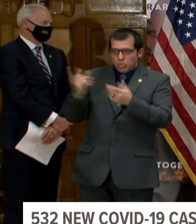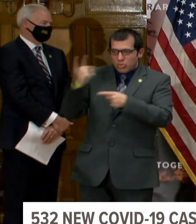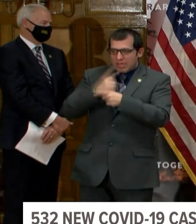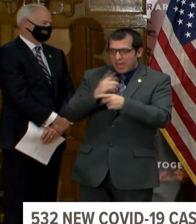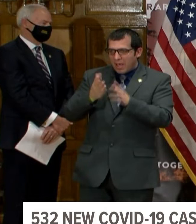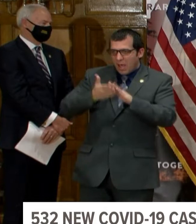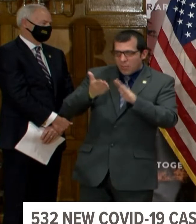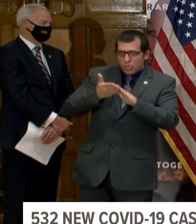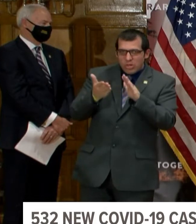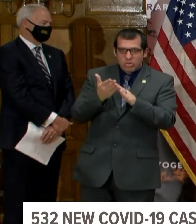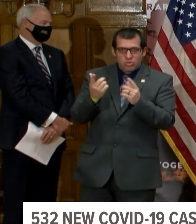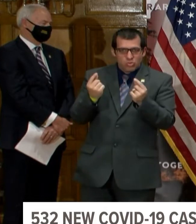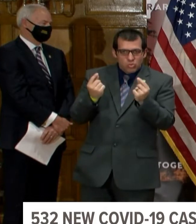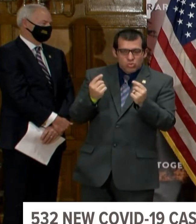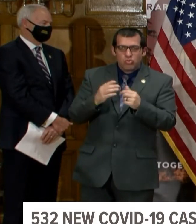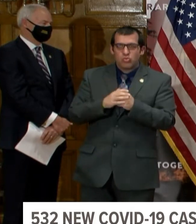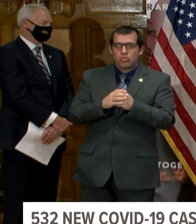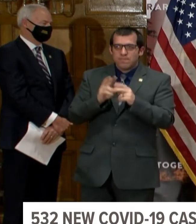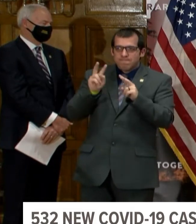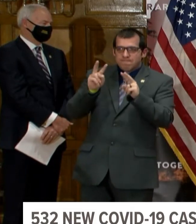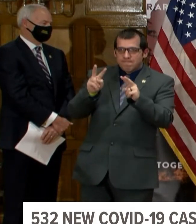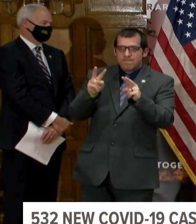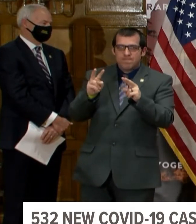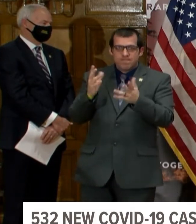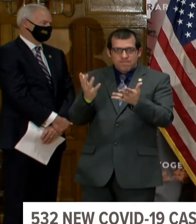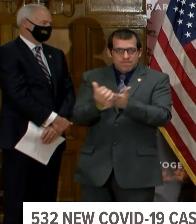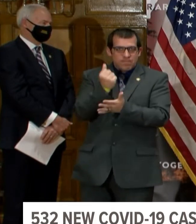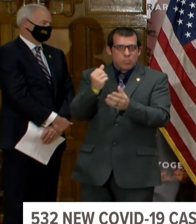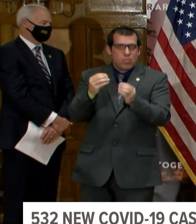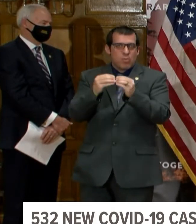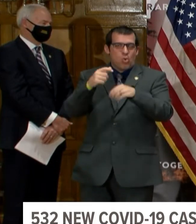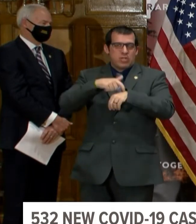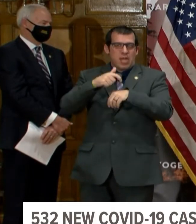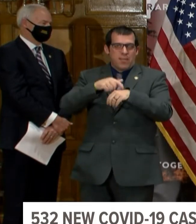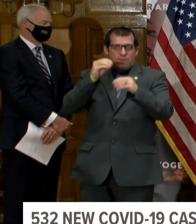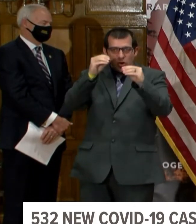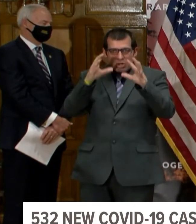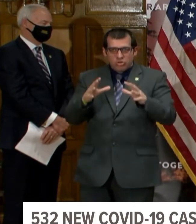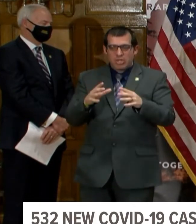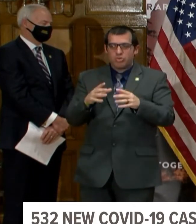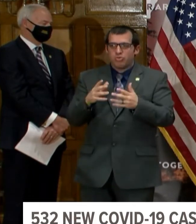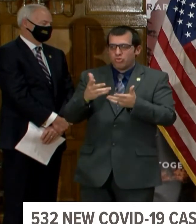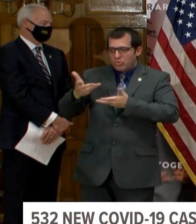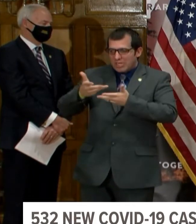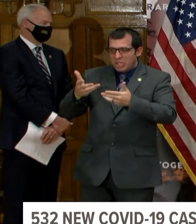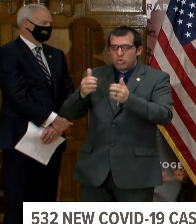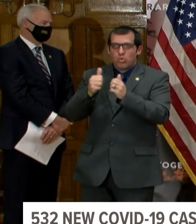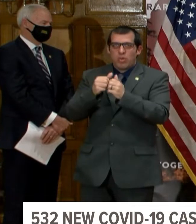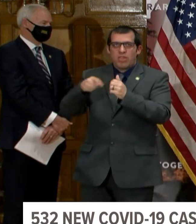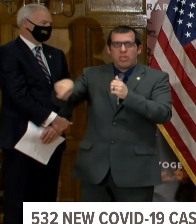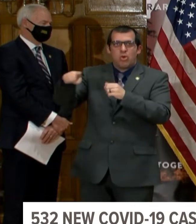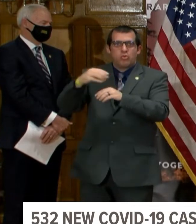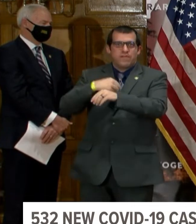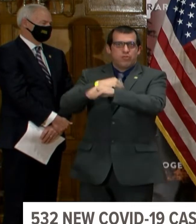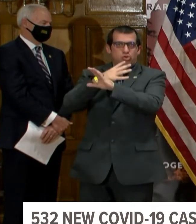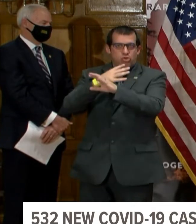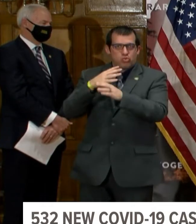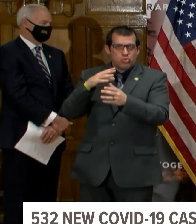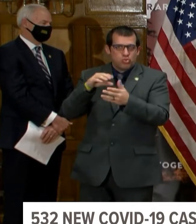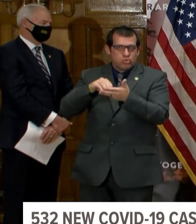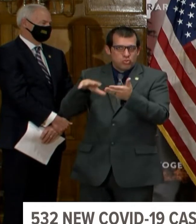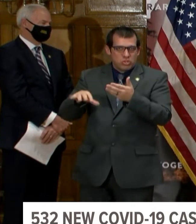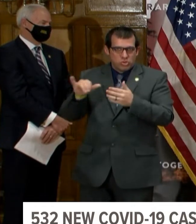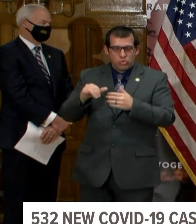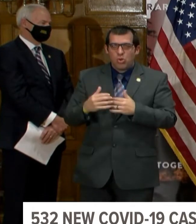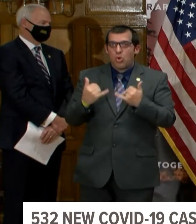for ways to help find more time for educators to engage also with their virtual learners. Right now we